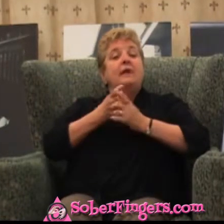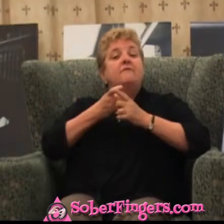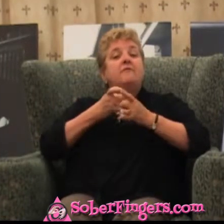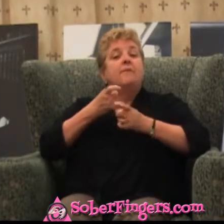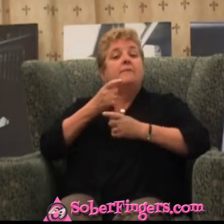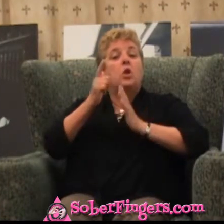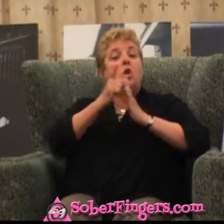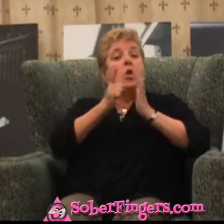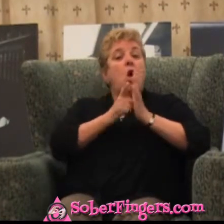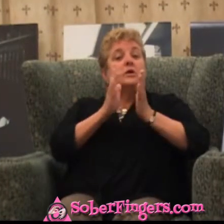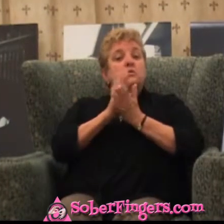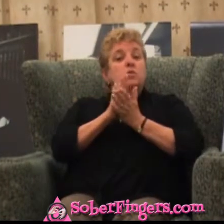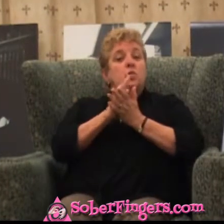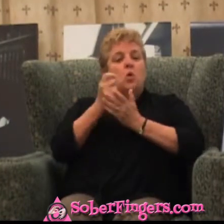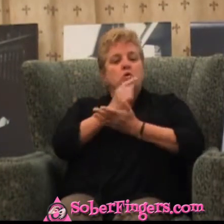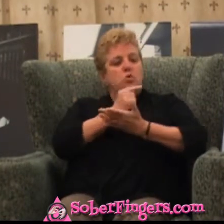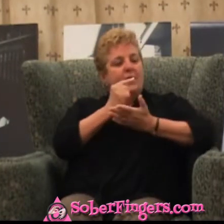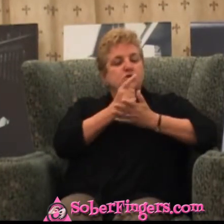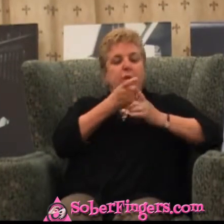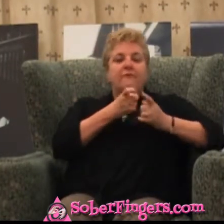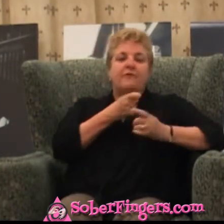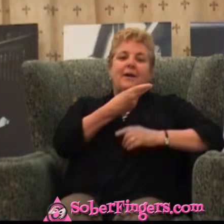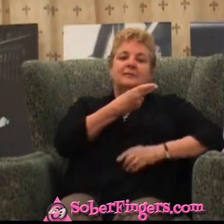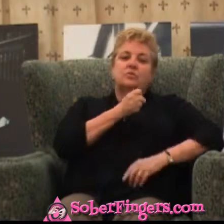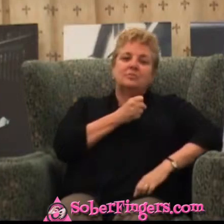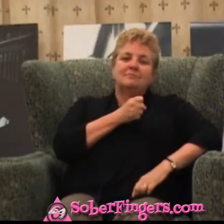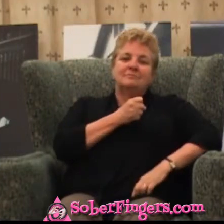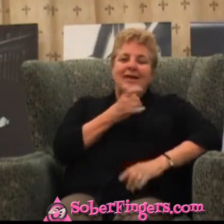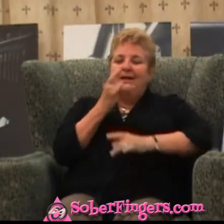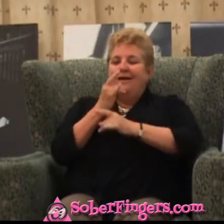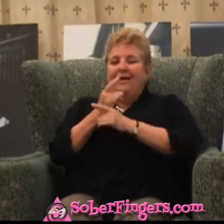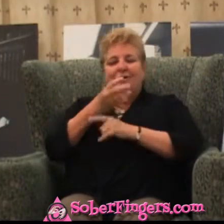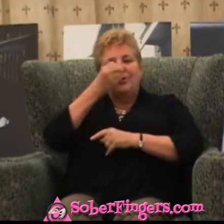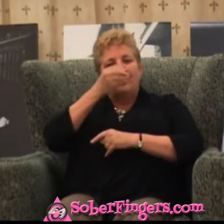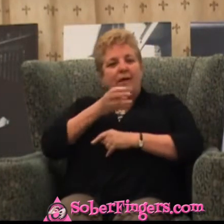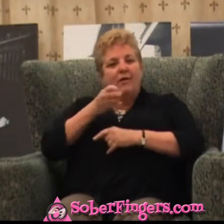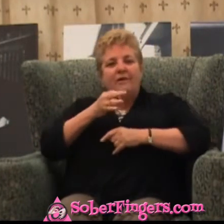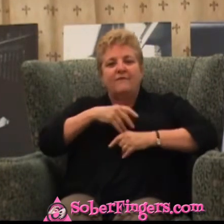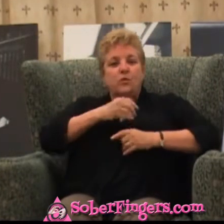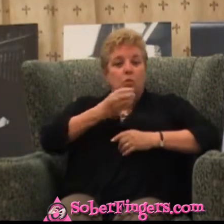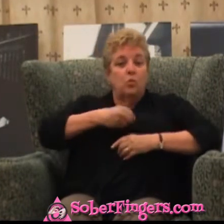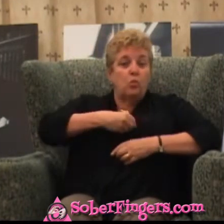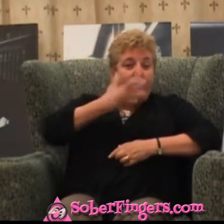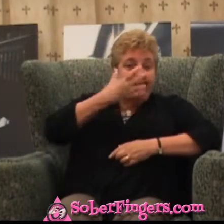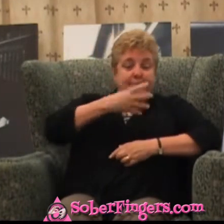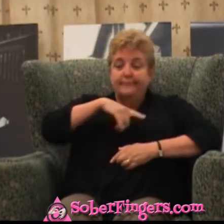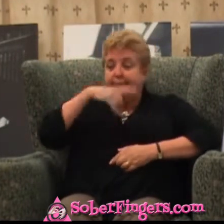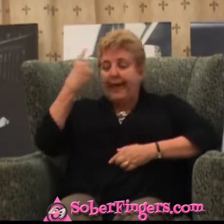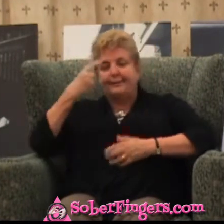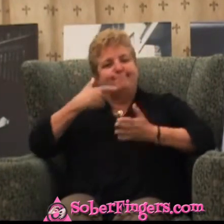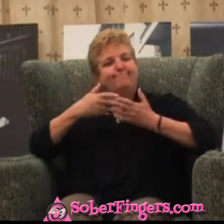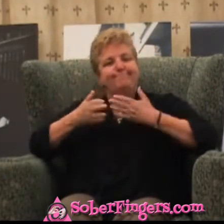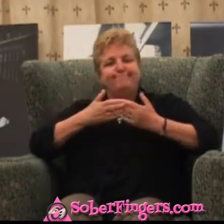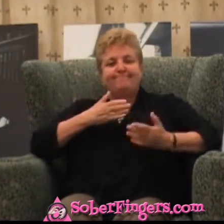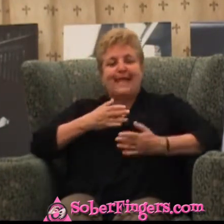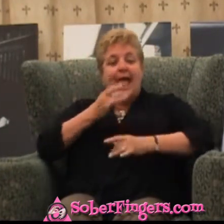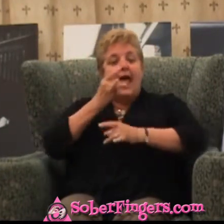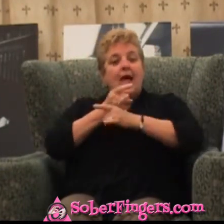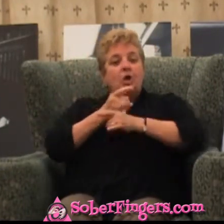school. Alcohol does not care if you're black or if you're white. Alcohol doesn't care